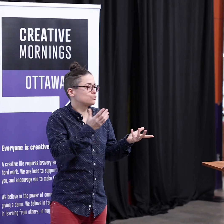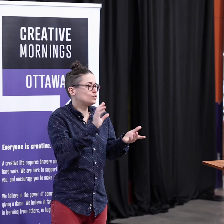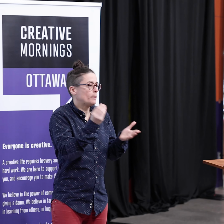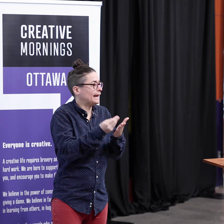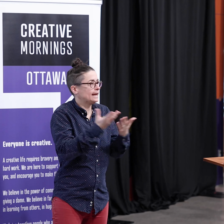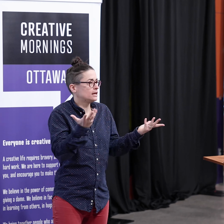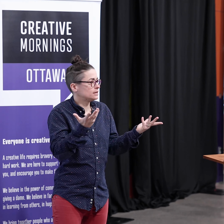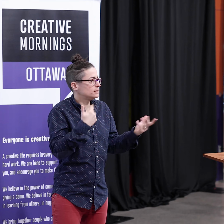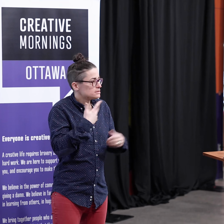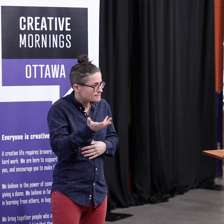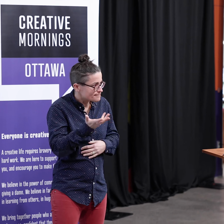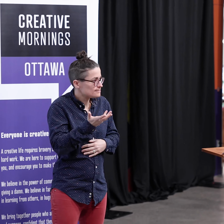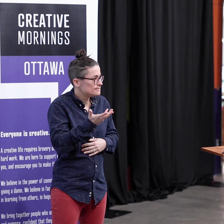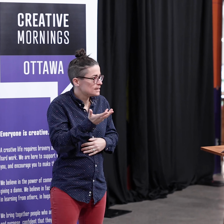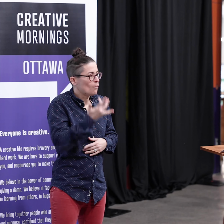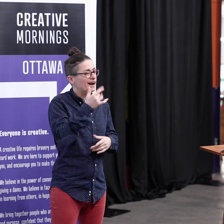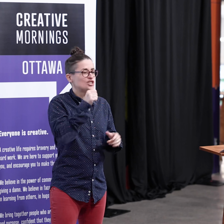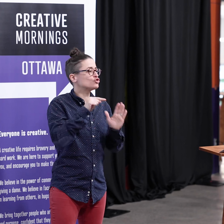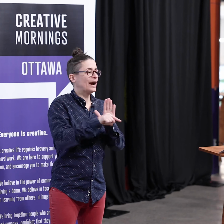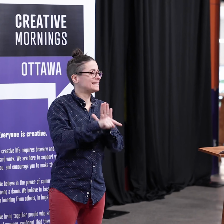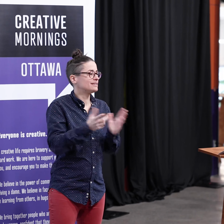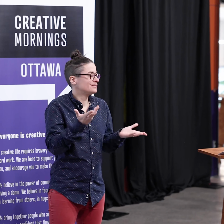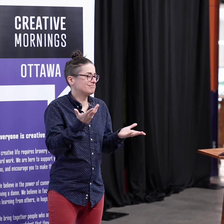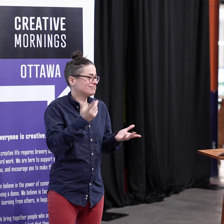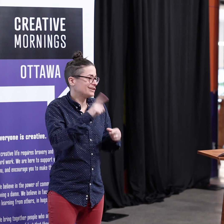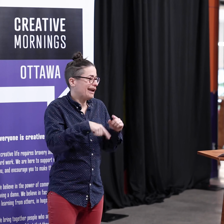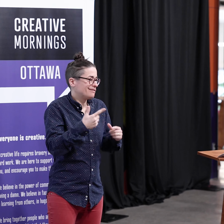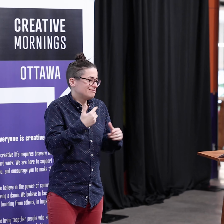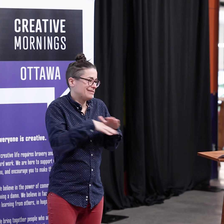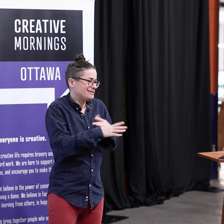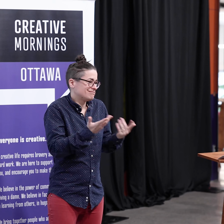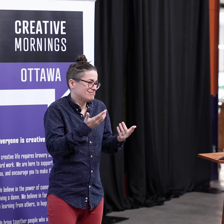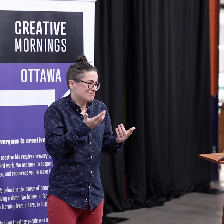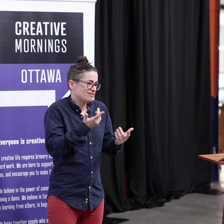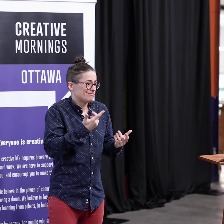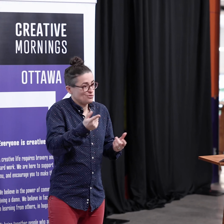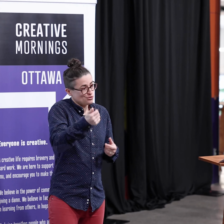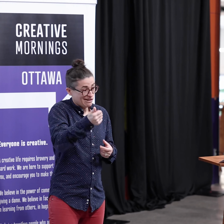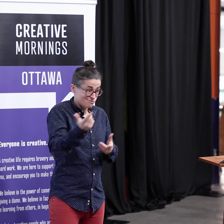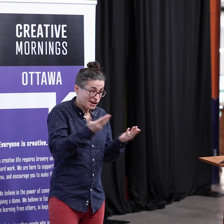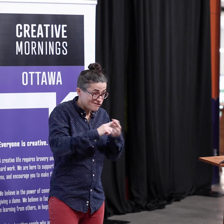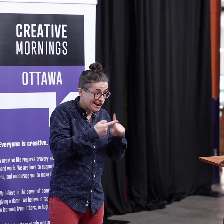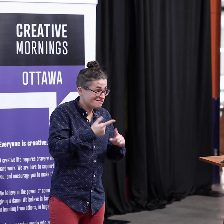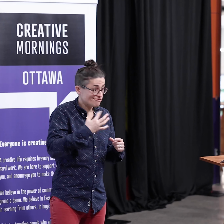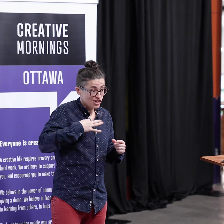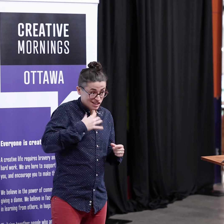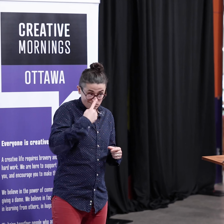take, my first question is there interpreting services? And most of the time, people will say, well, I'm sorry, Tiphaine, we don't have any money for